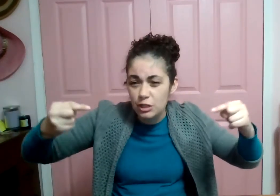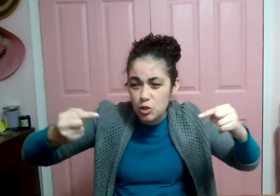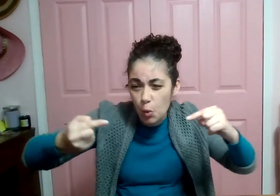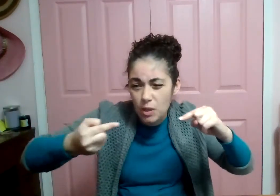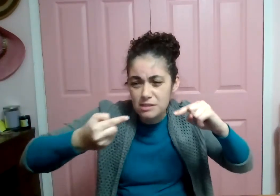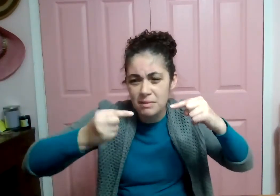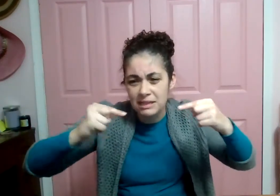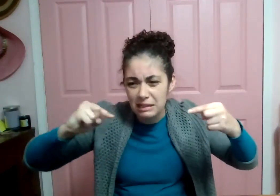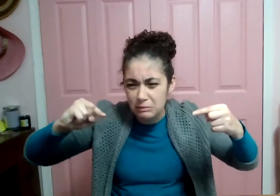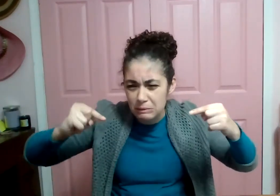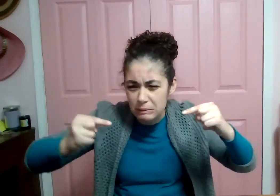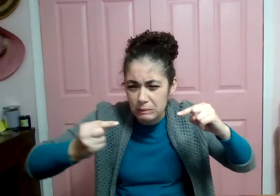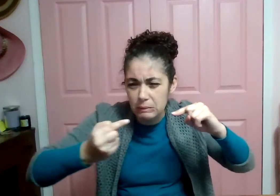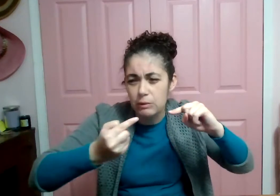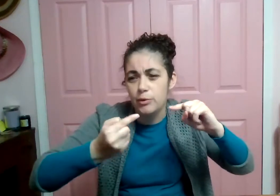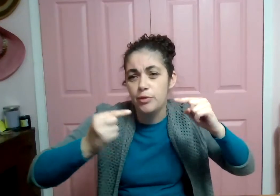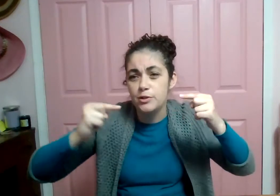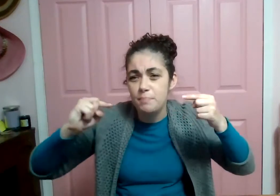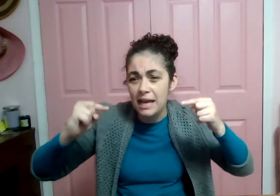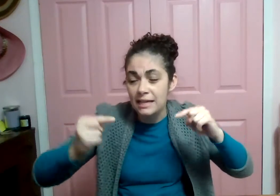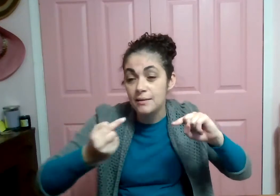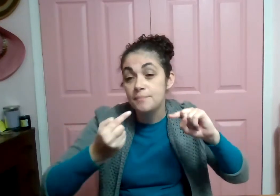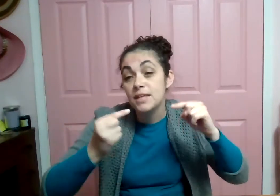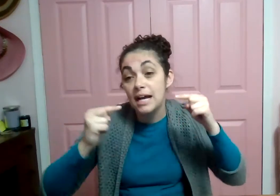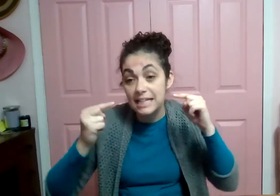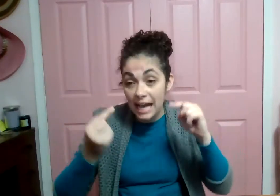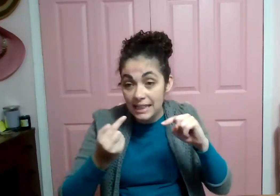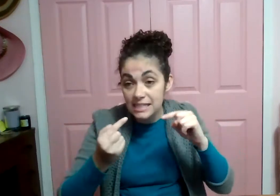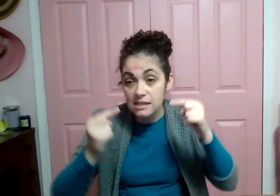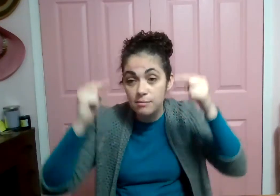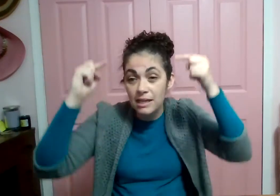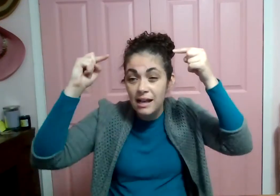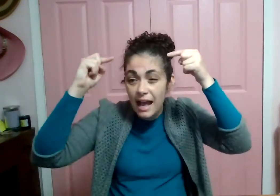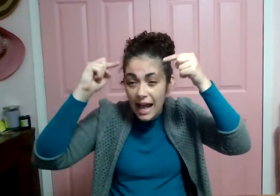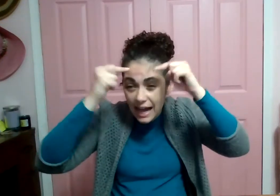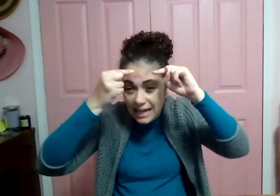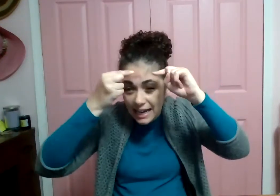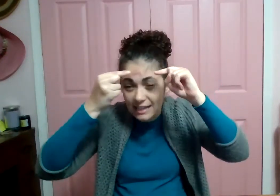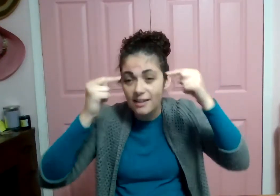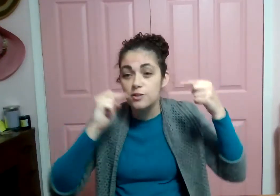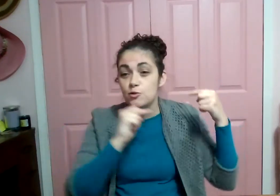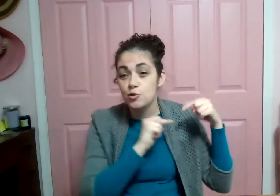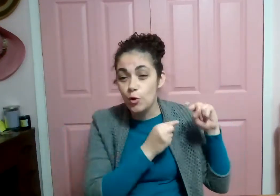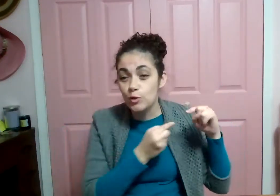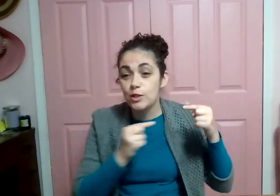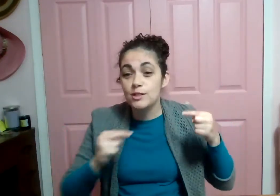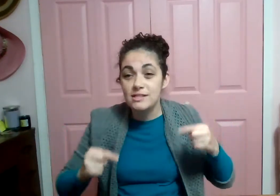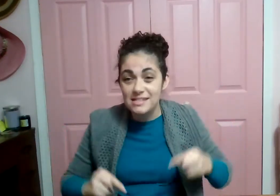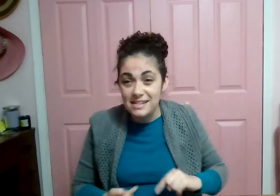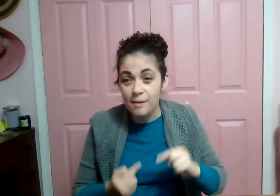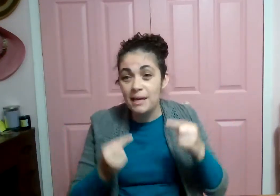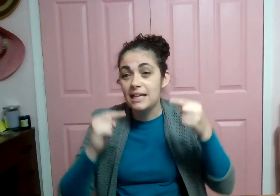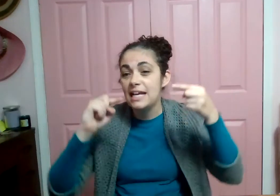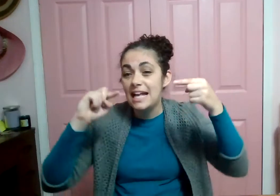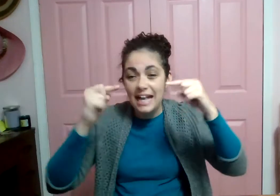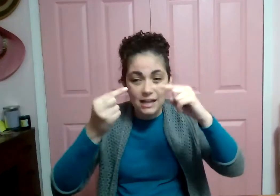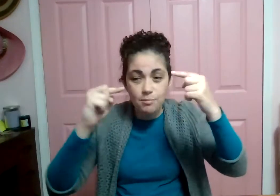to twist them in like, oh, there's pain. Again, this can be headache, shoulder, stomach,